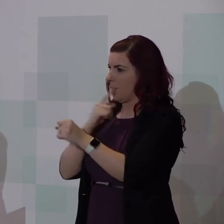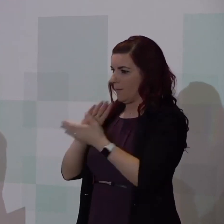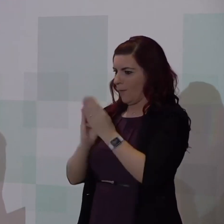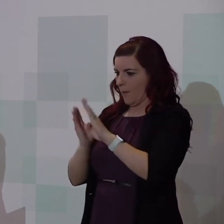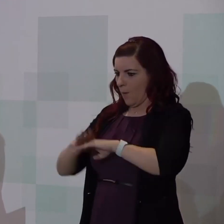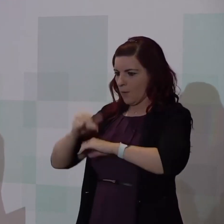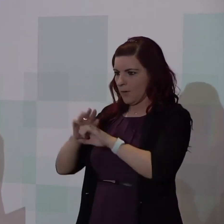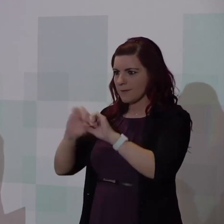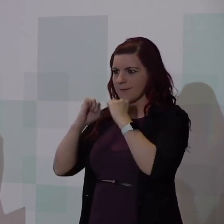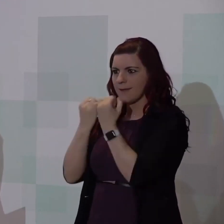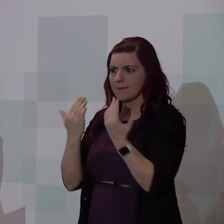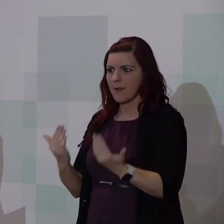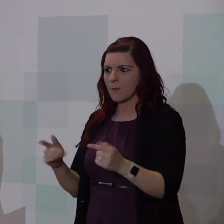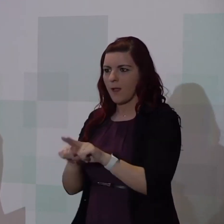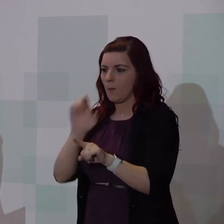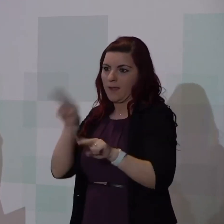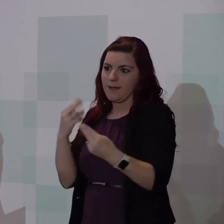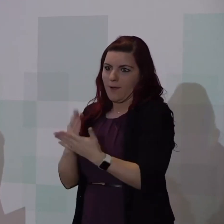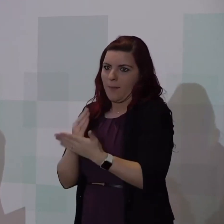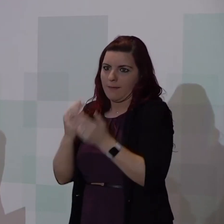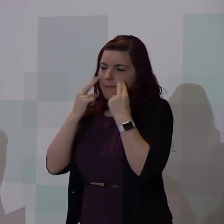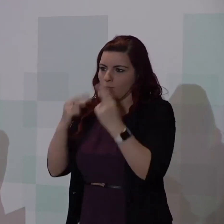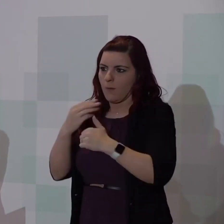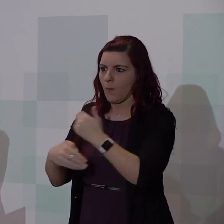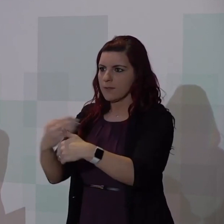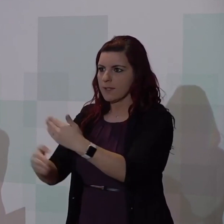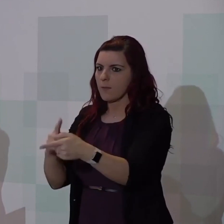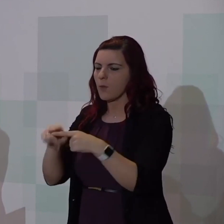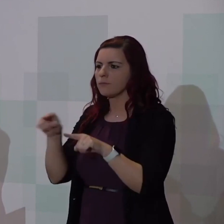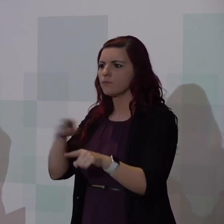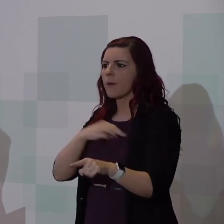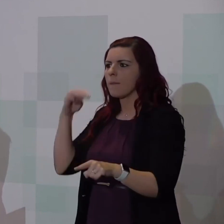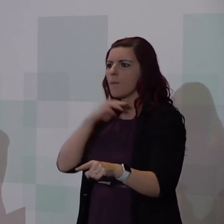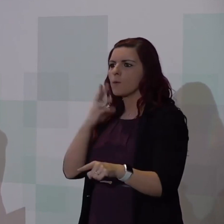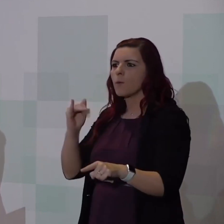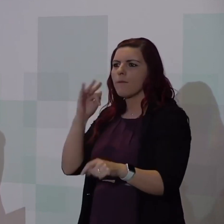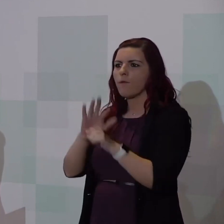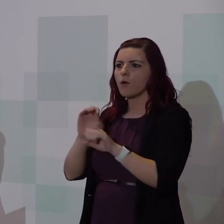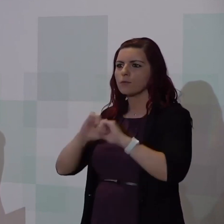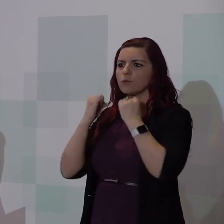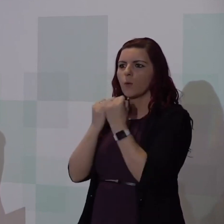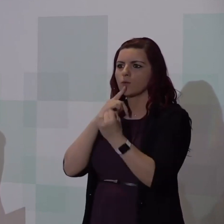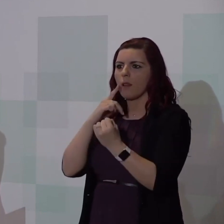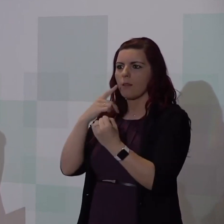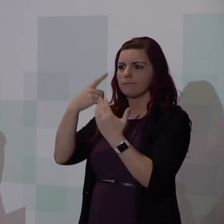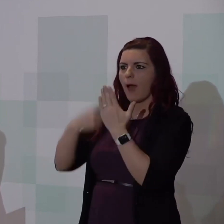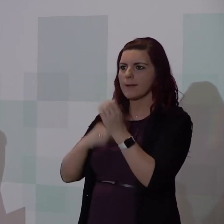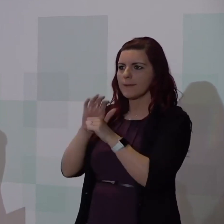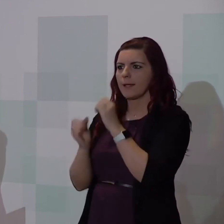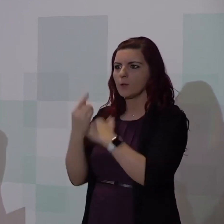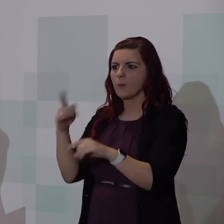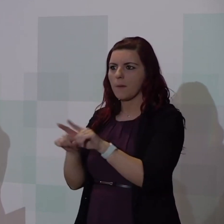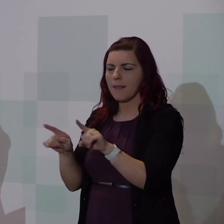as well. We can't stop that. So this is very important, I suppose, social policy issue as well.